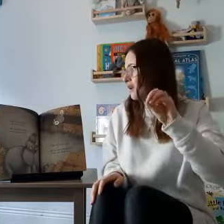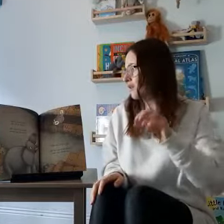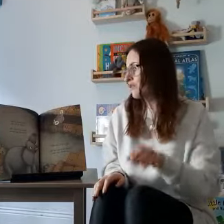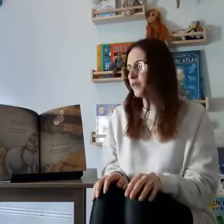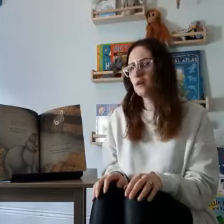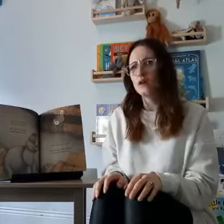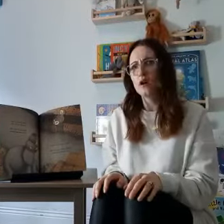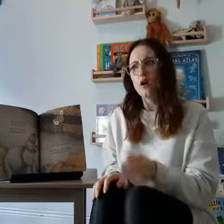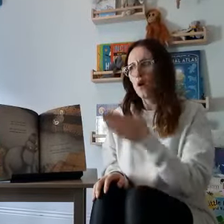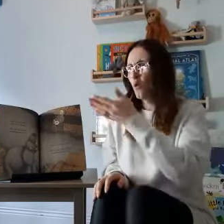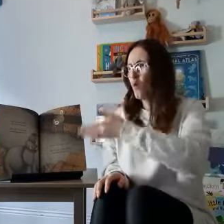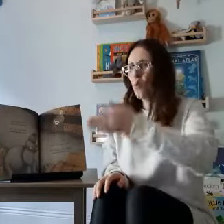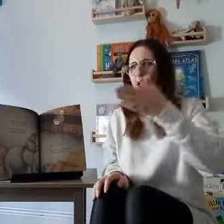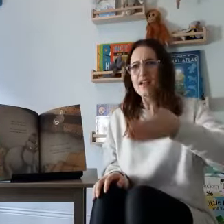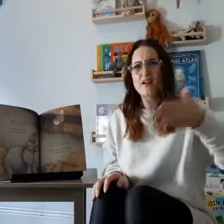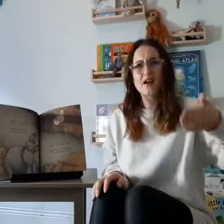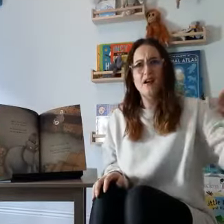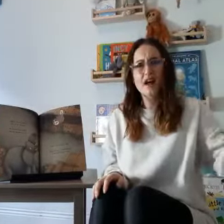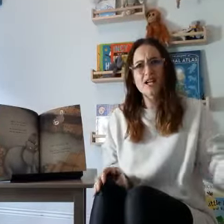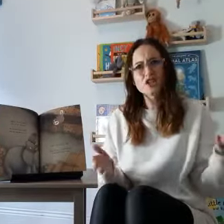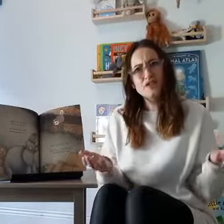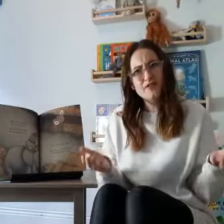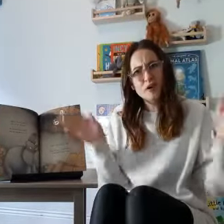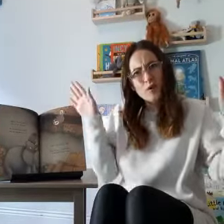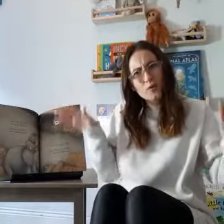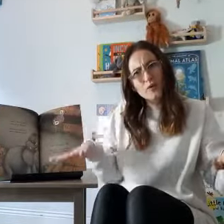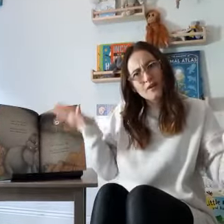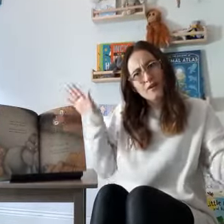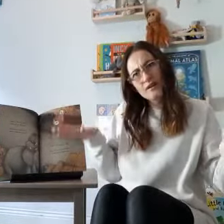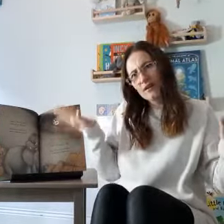Olive? Where had she flown?